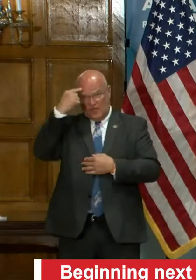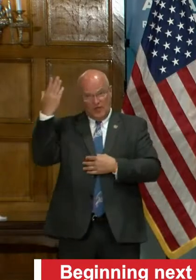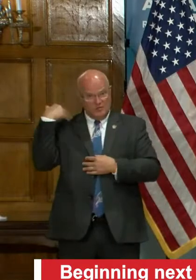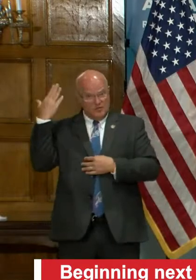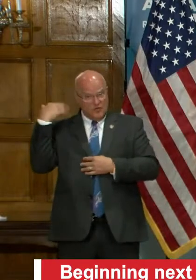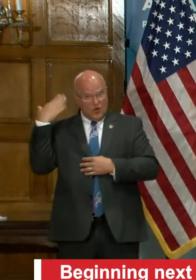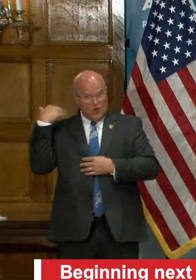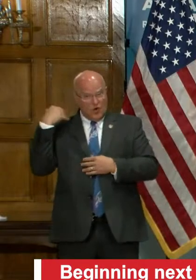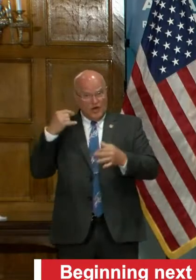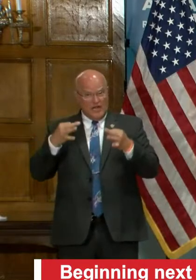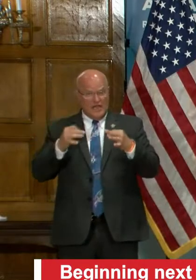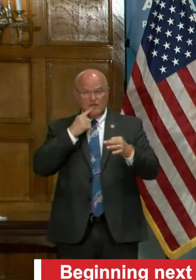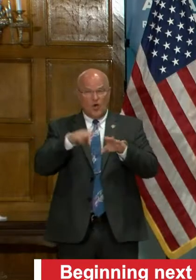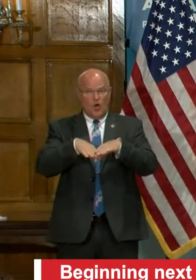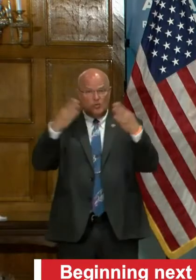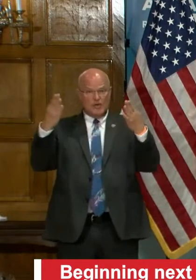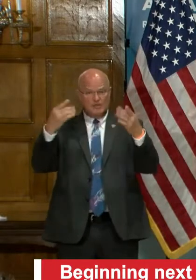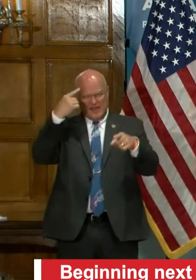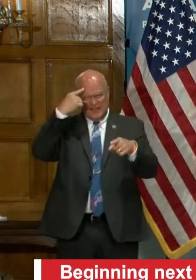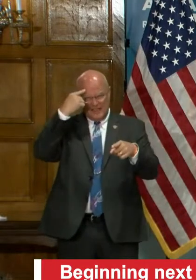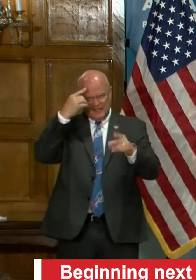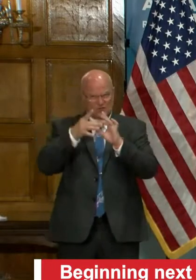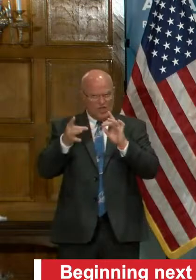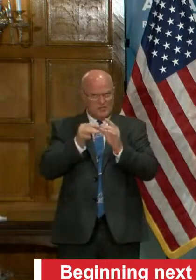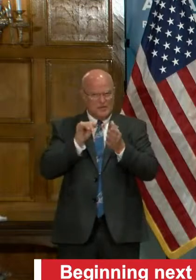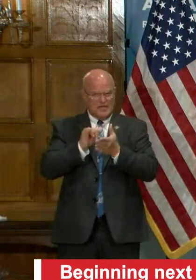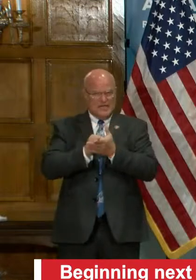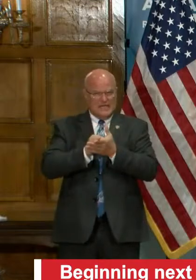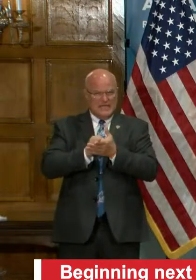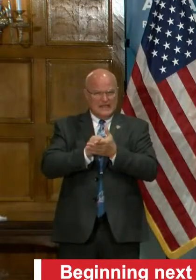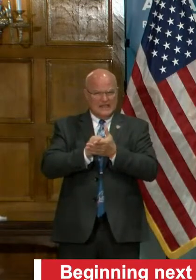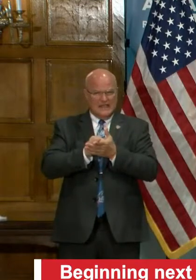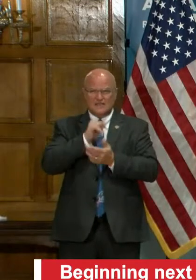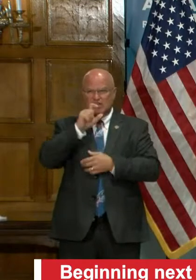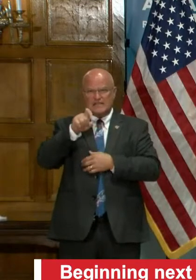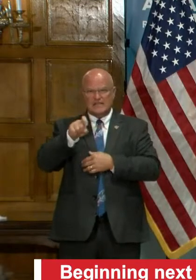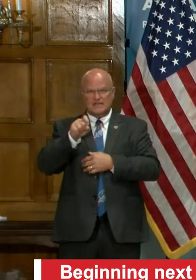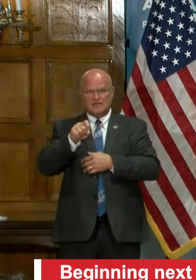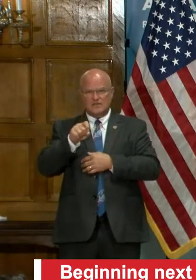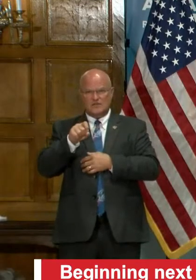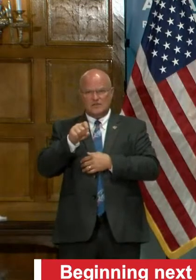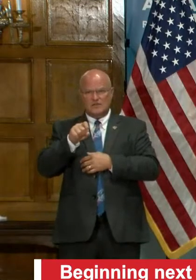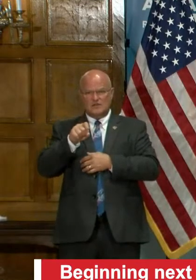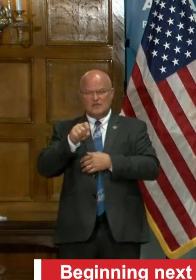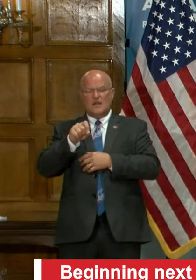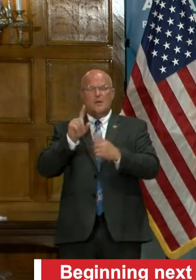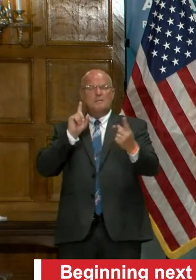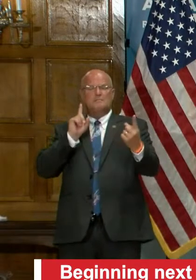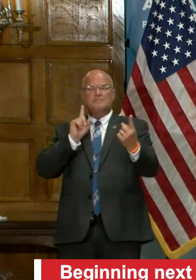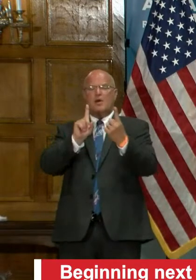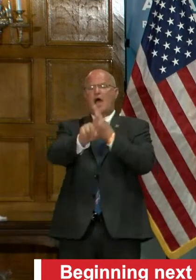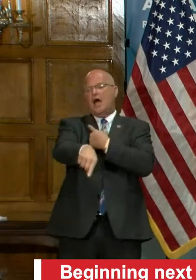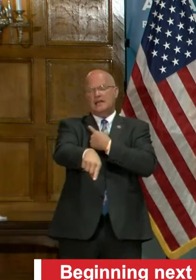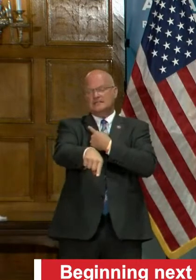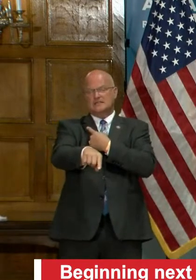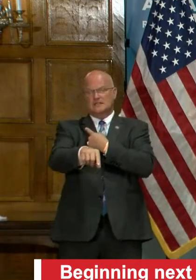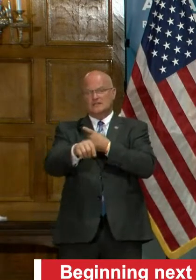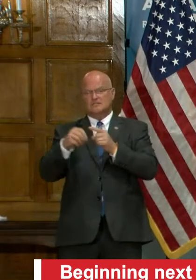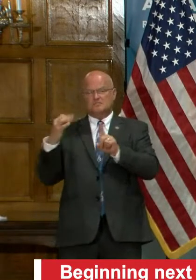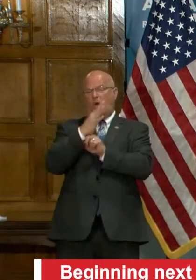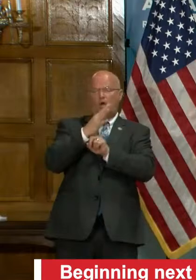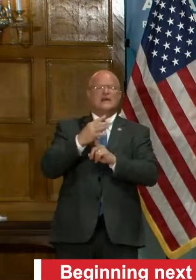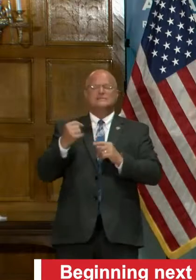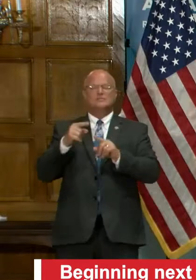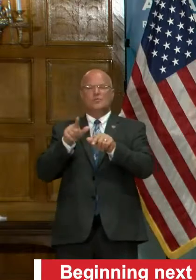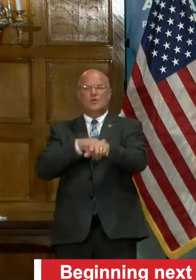thought initially if we're opening things up? And I think you even commented, you're not necessarily going to catch this passing somebody in the grocery store. It's more